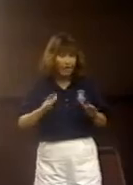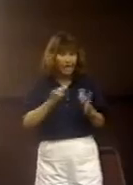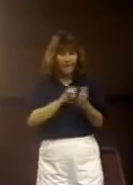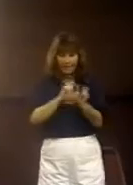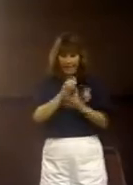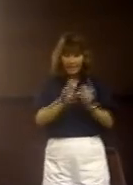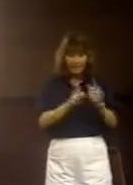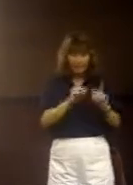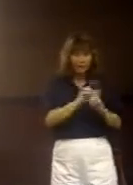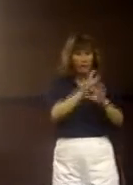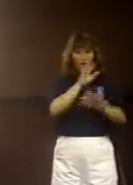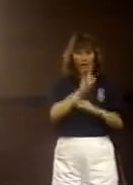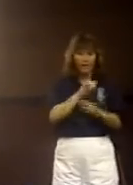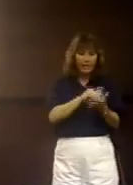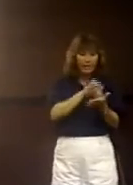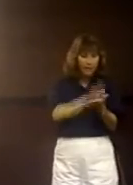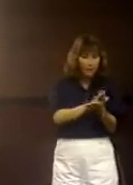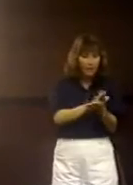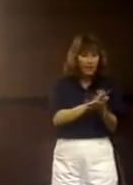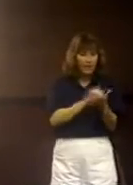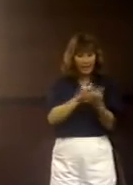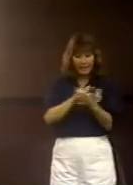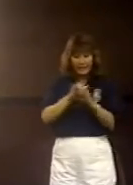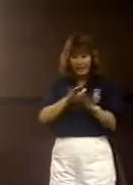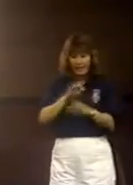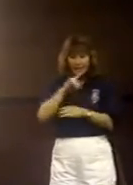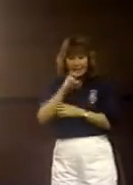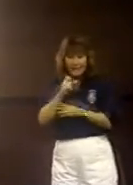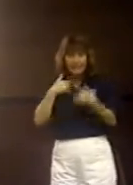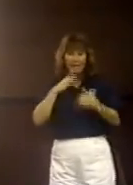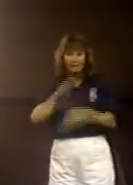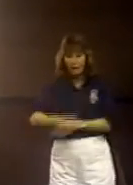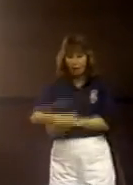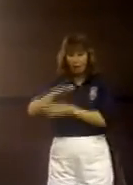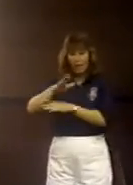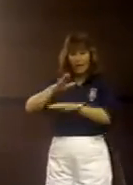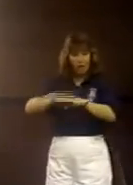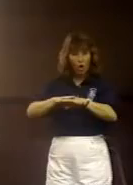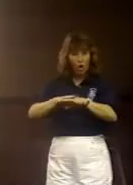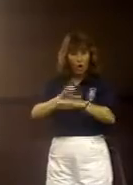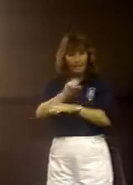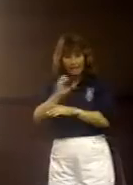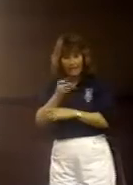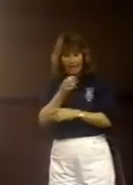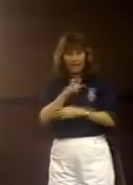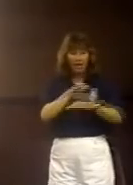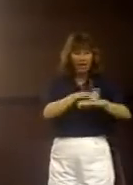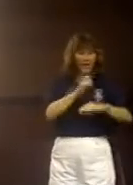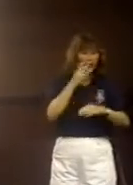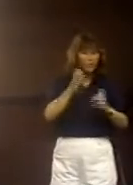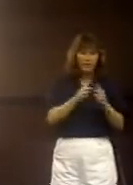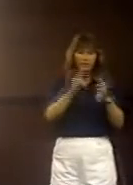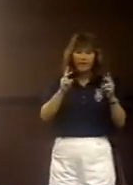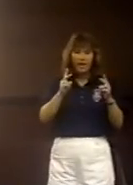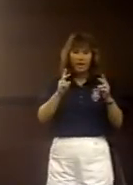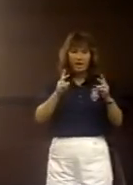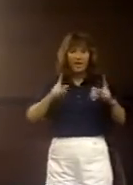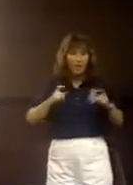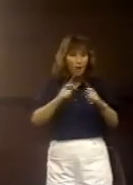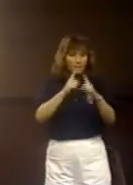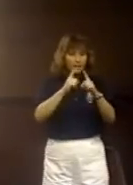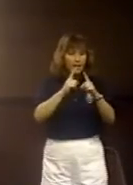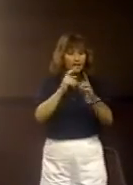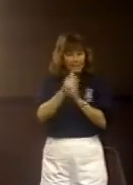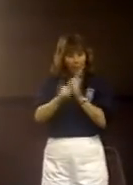these people clearly documented that these kids had been raised on C. Their English was very